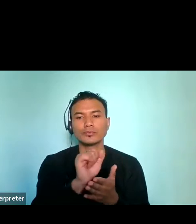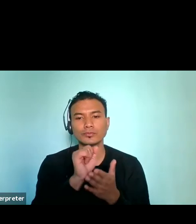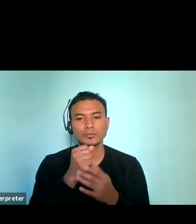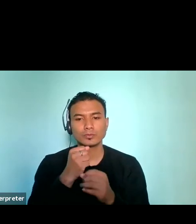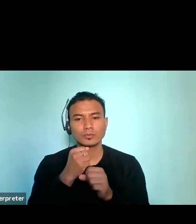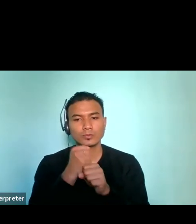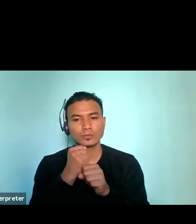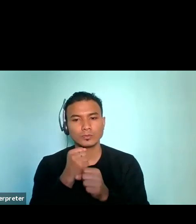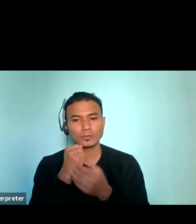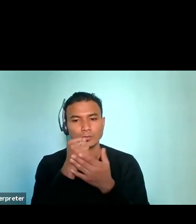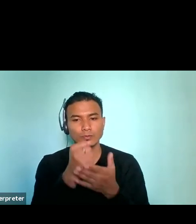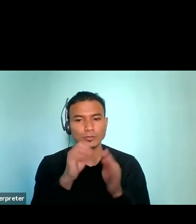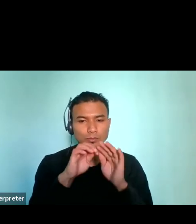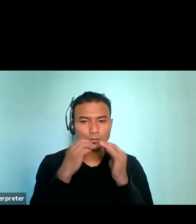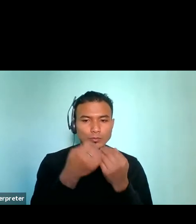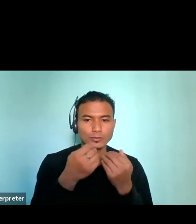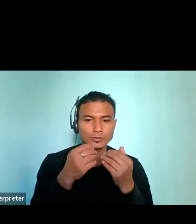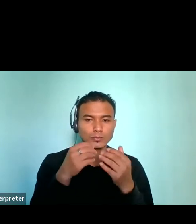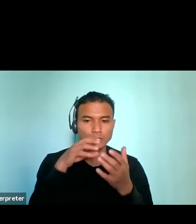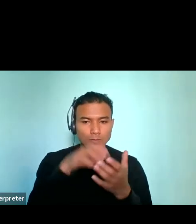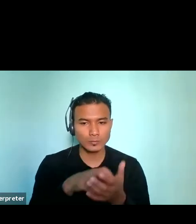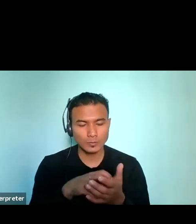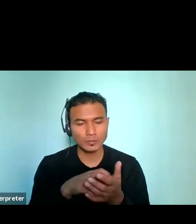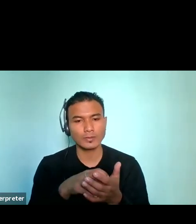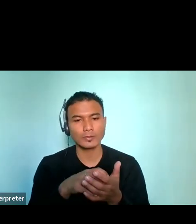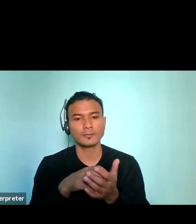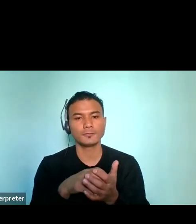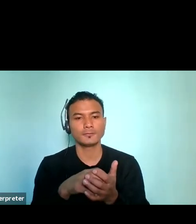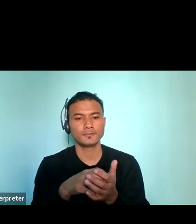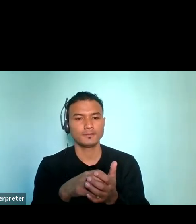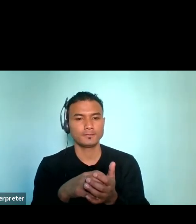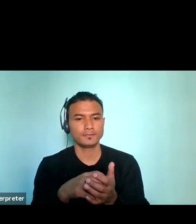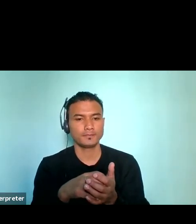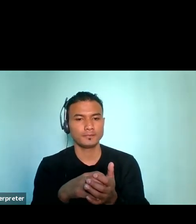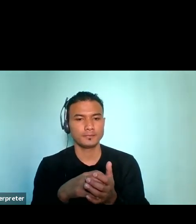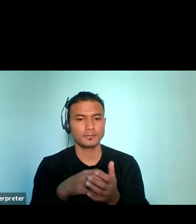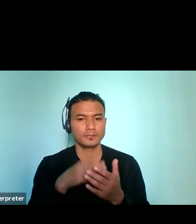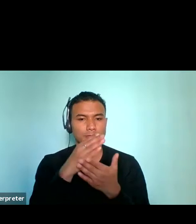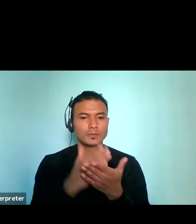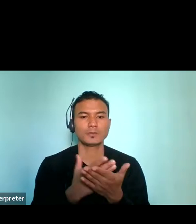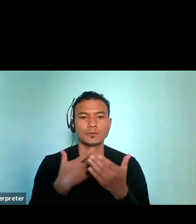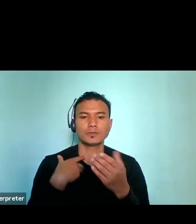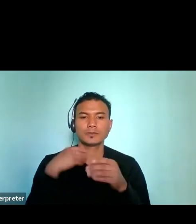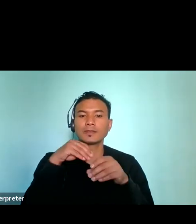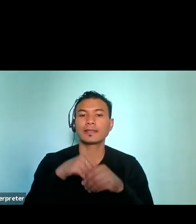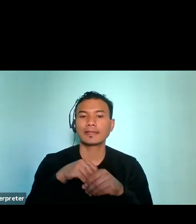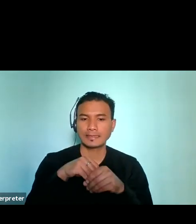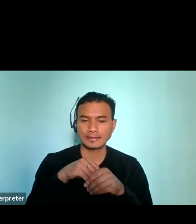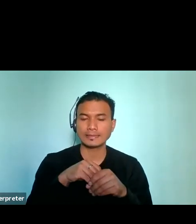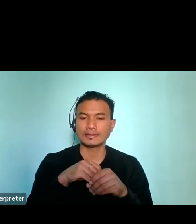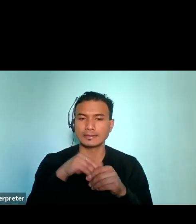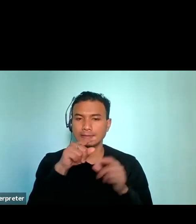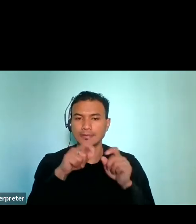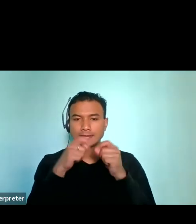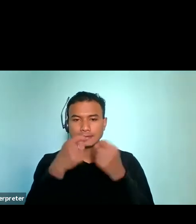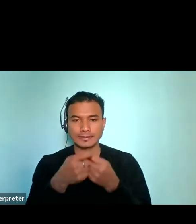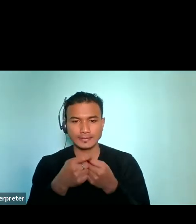contributing in their community level, and how they are engaged in this